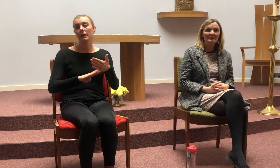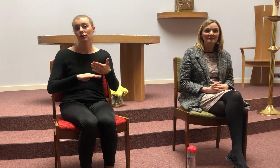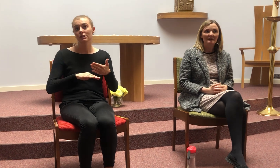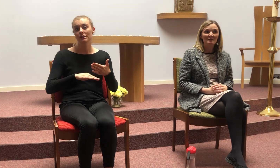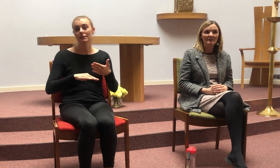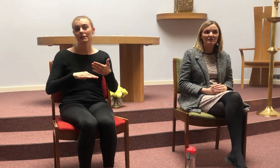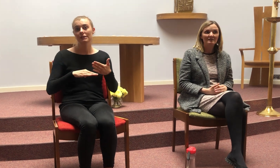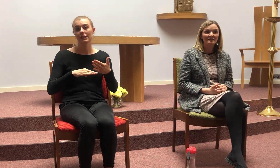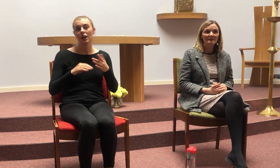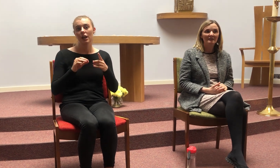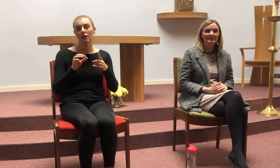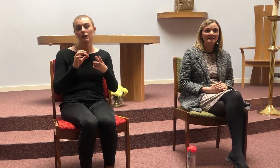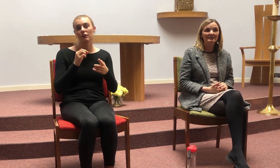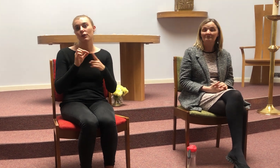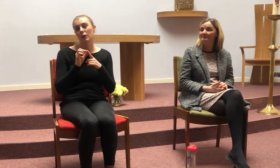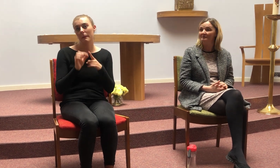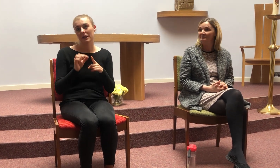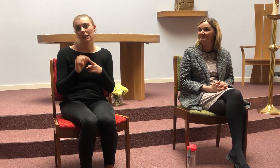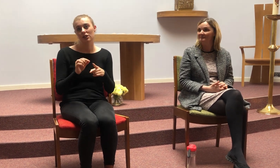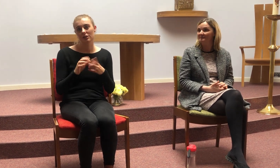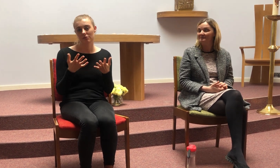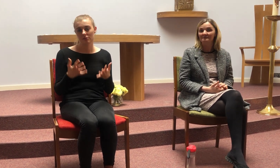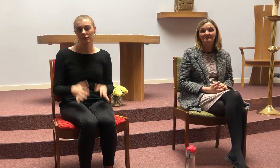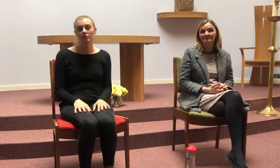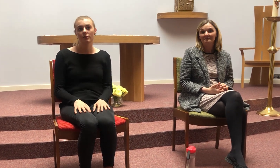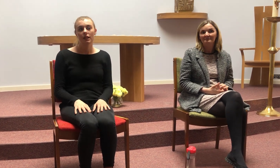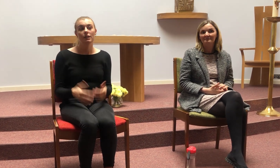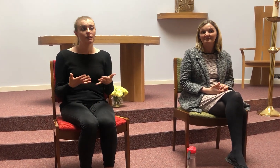know, does anyone have any questions or